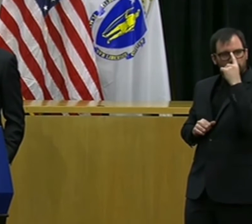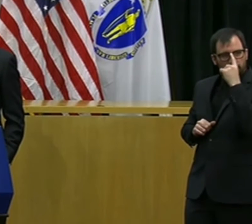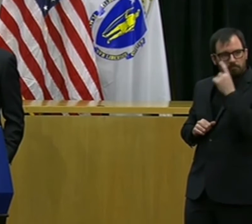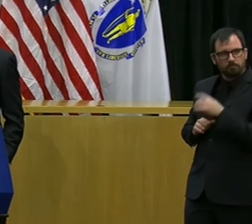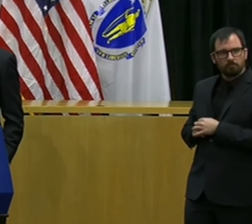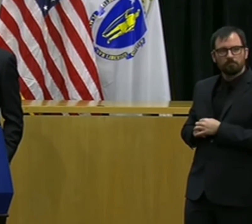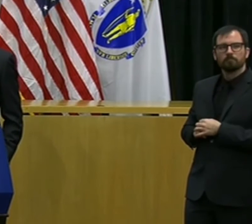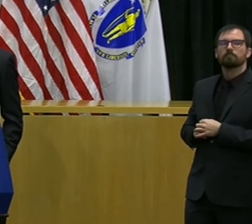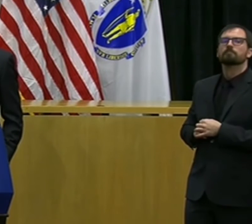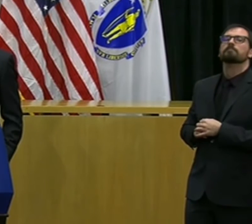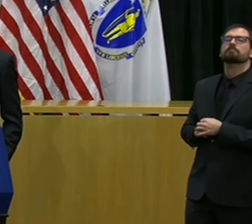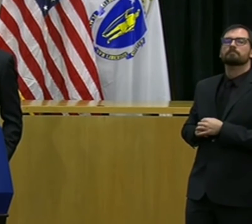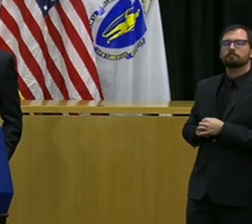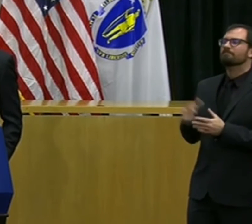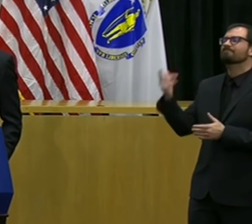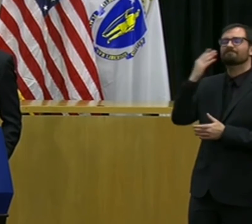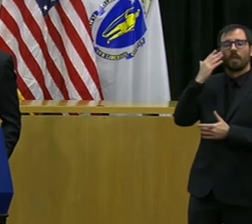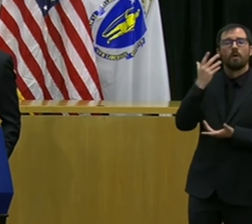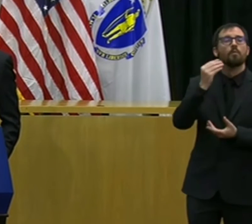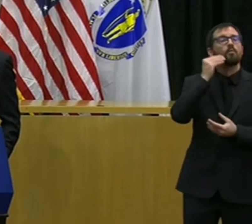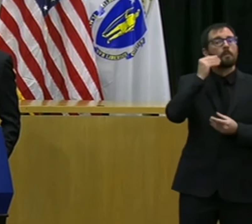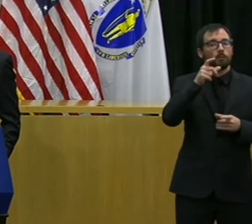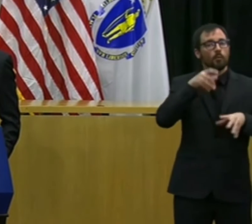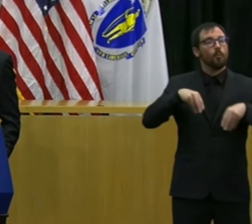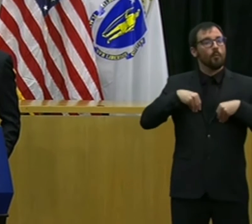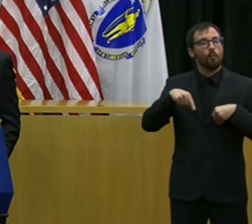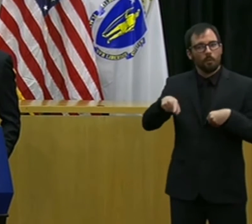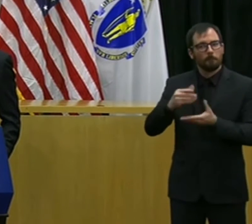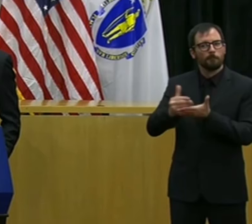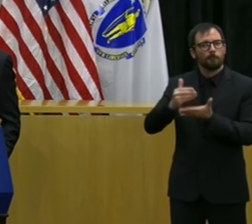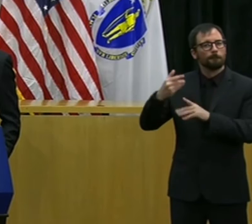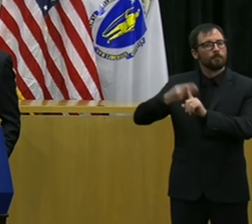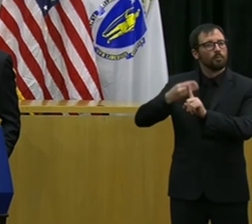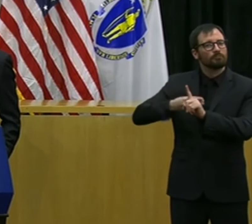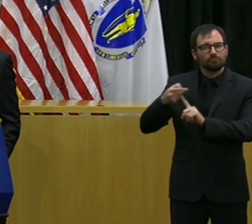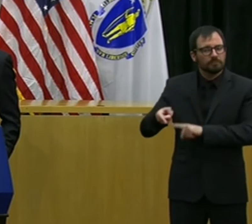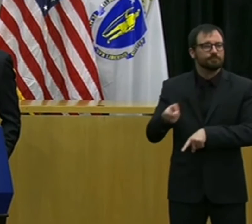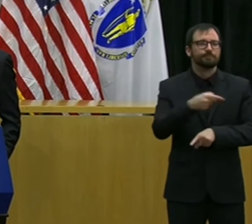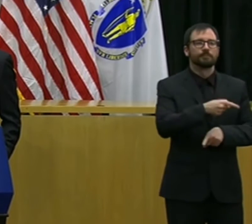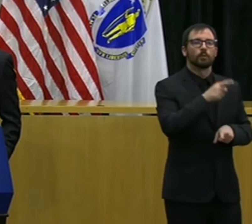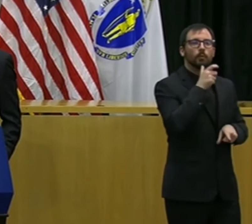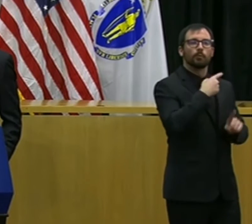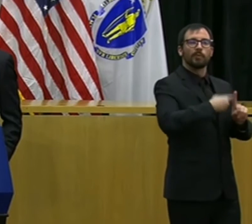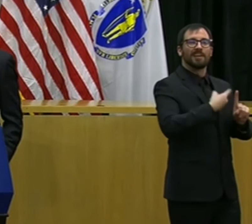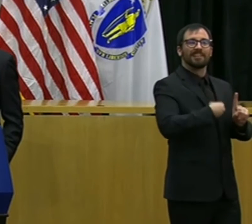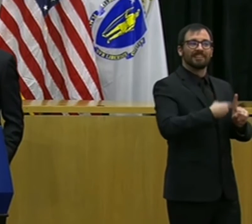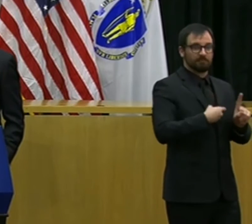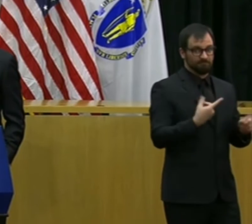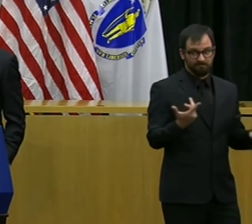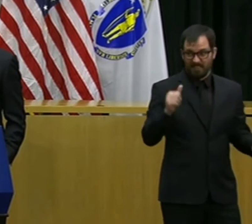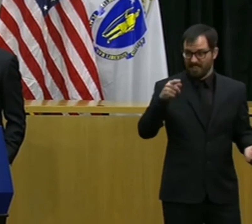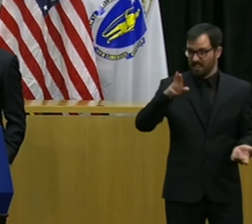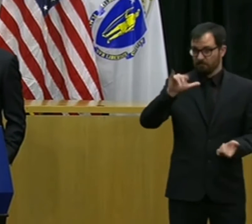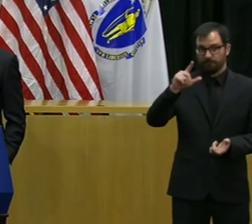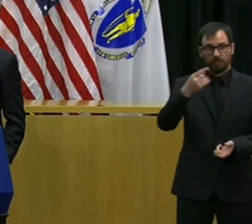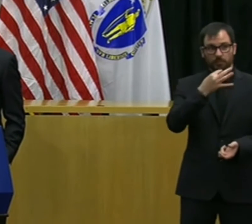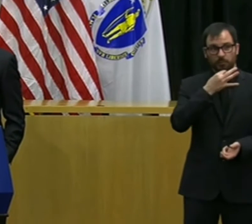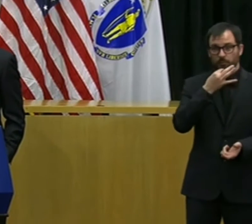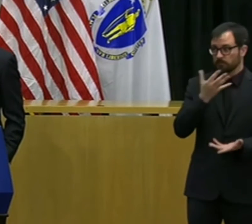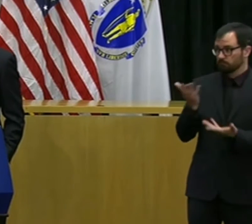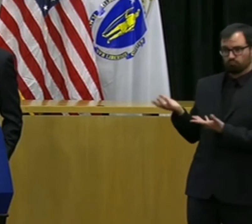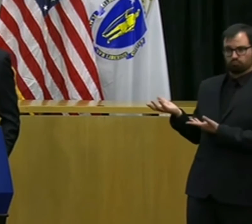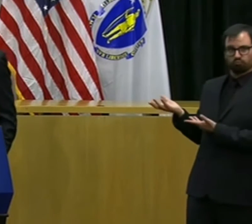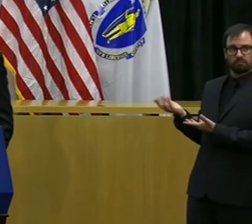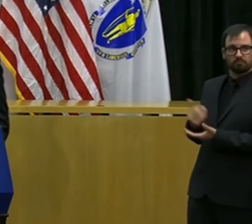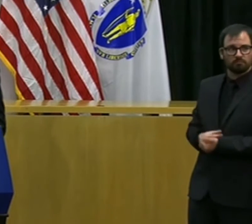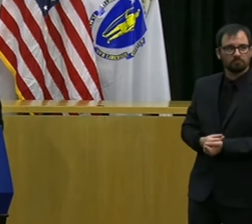coming out? And second, would you be supporting any sort of state economic aid package in addition to what is being debated at the federal level Good as we question. move